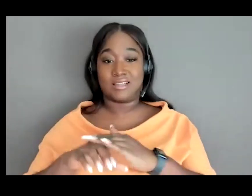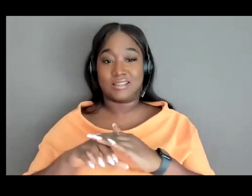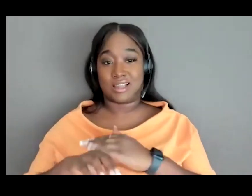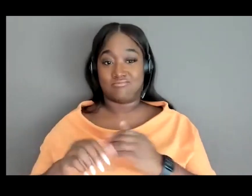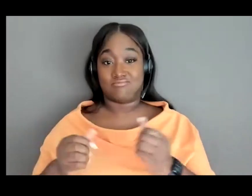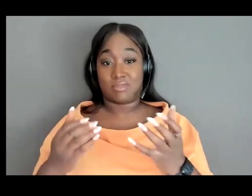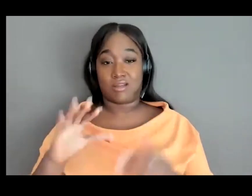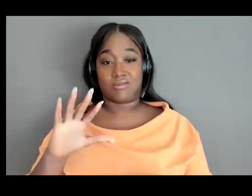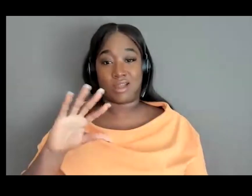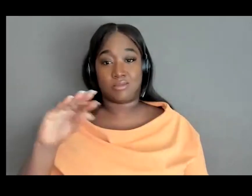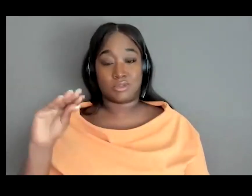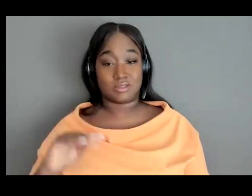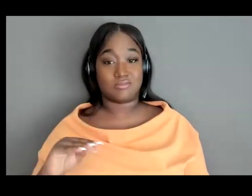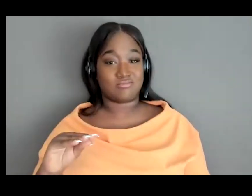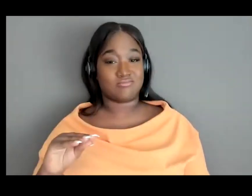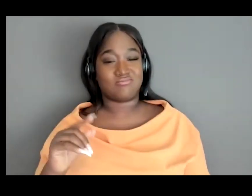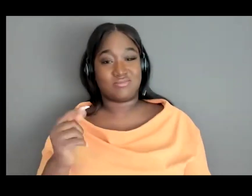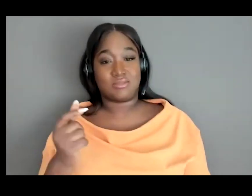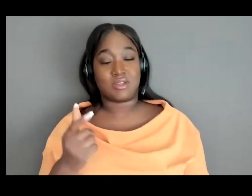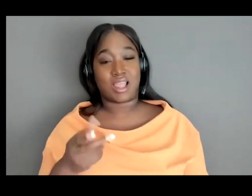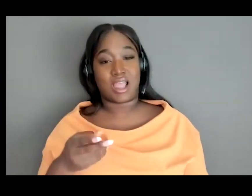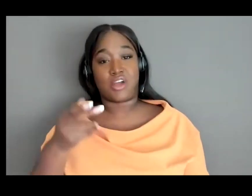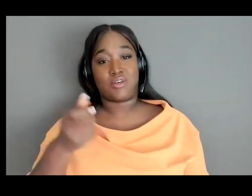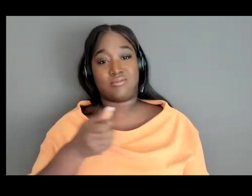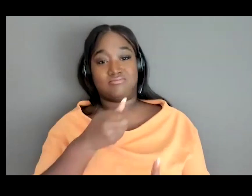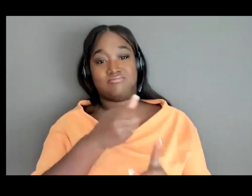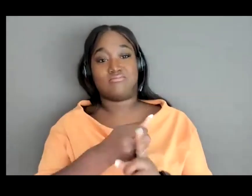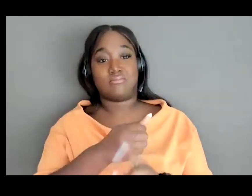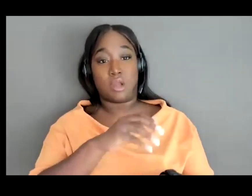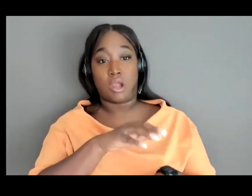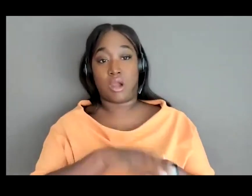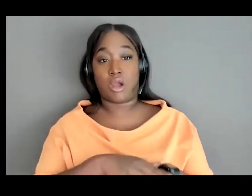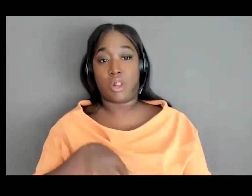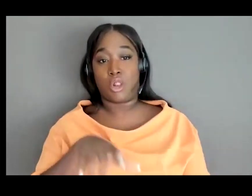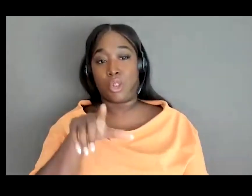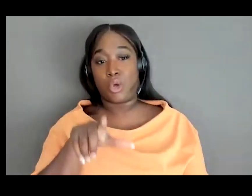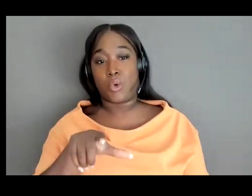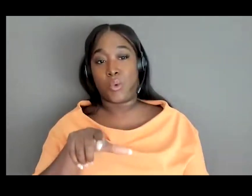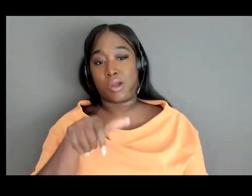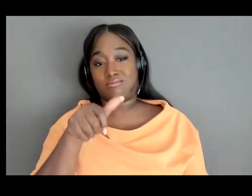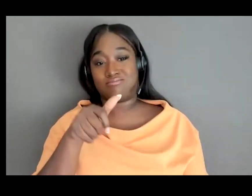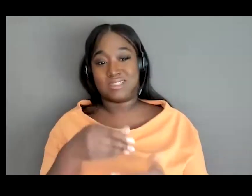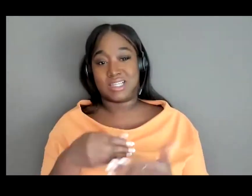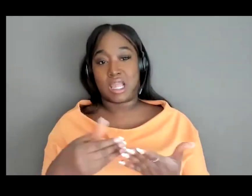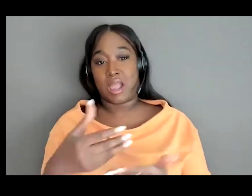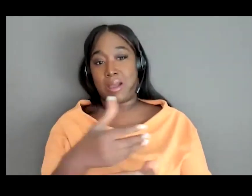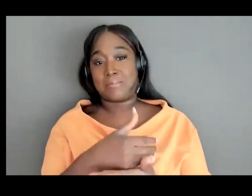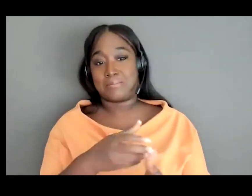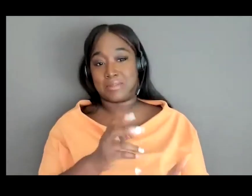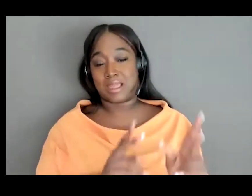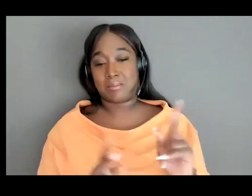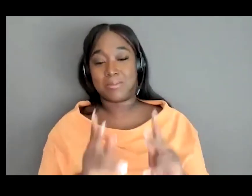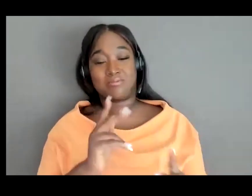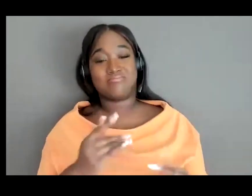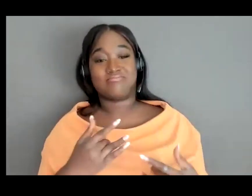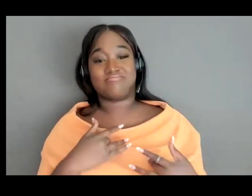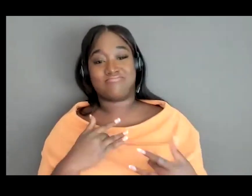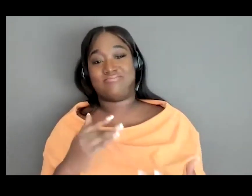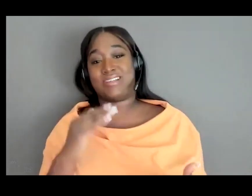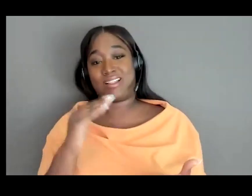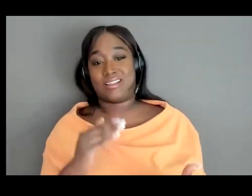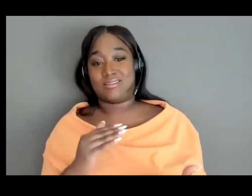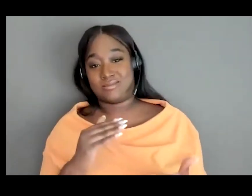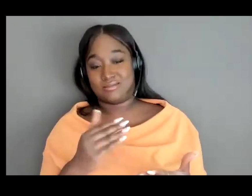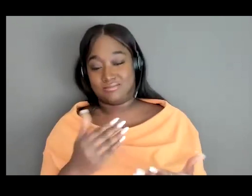5%, with a slightly higher effect on low-income people, because even though lower-income people are less likely to own